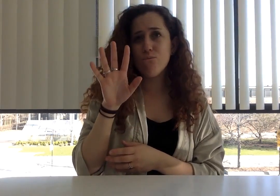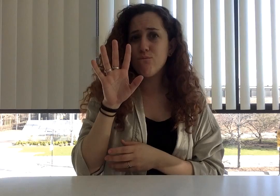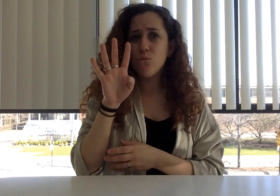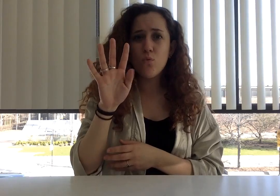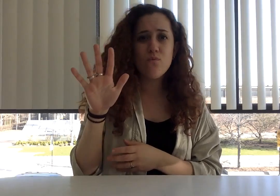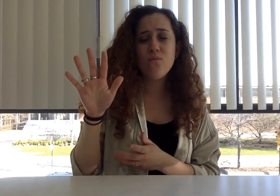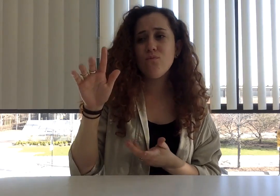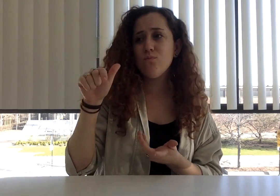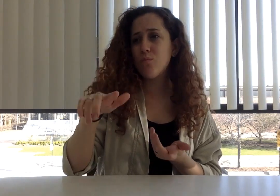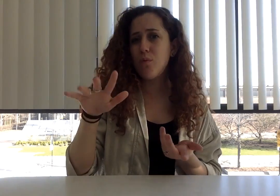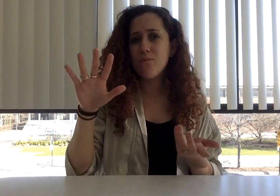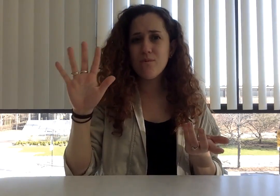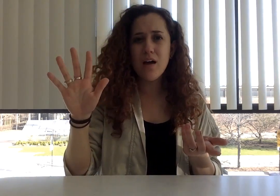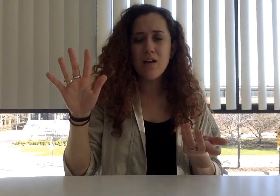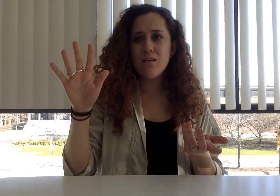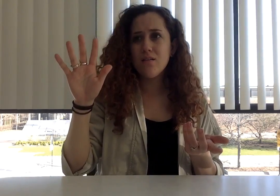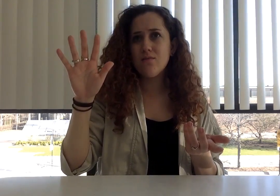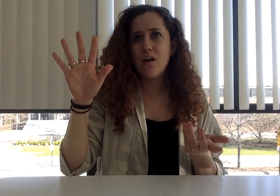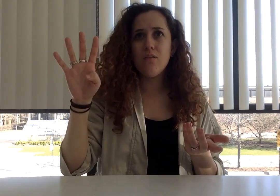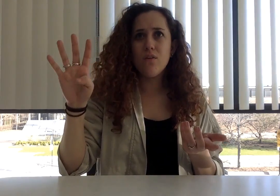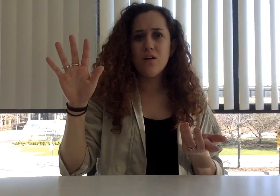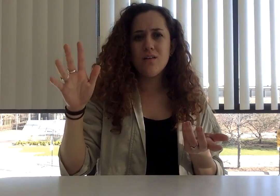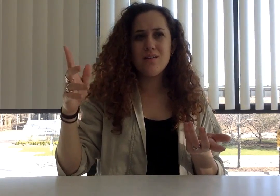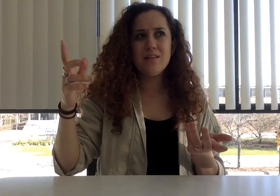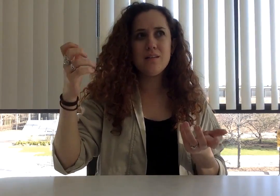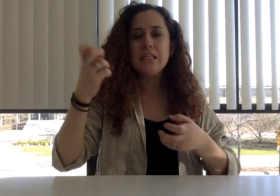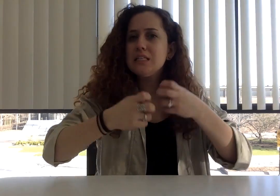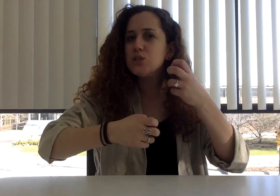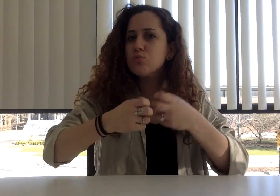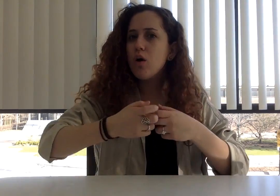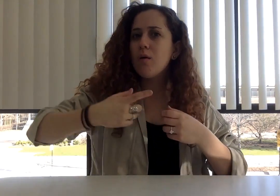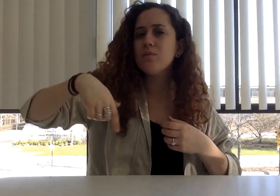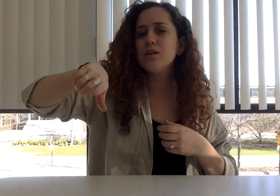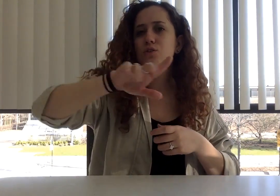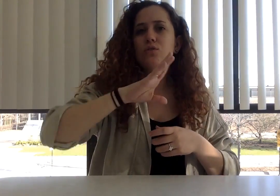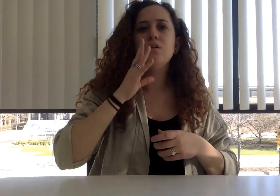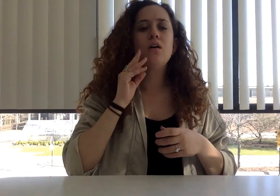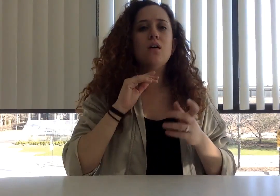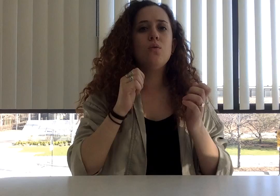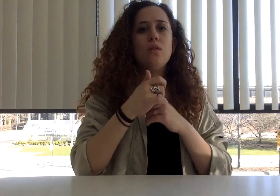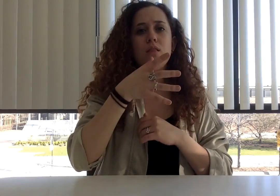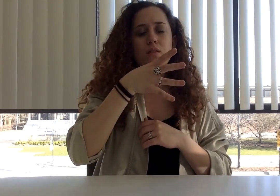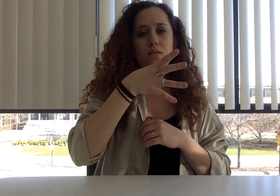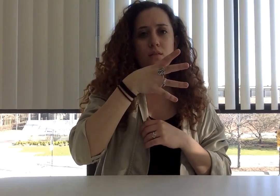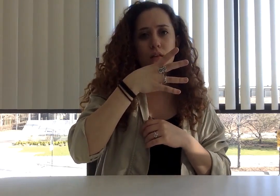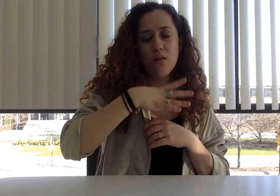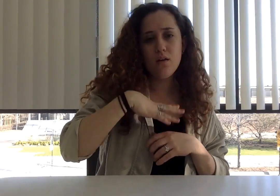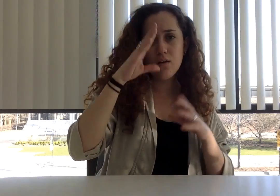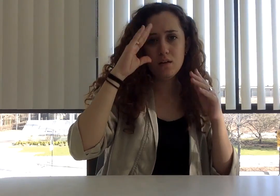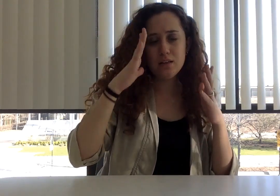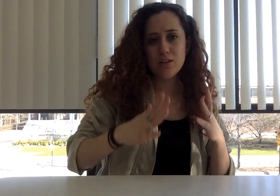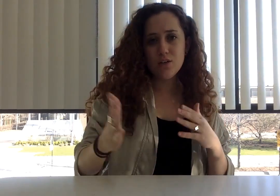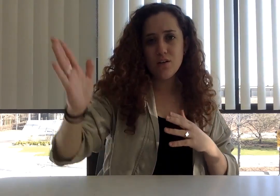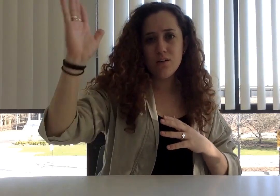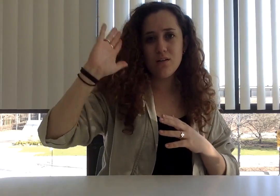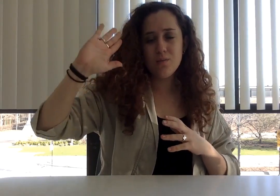Any of these problems you did with Miss Woodruff, Susie was 7 and Barbara was 14. Right? There were no answers that came